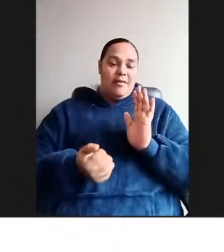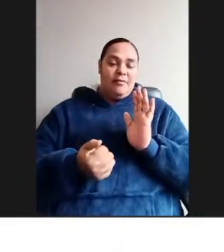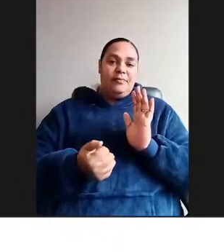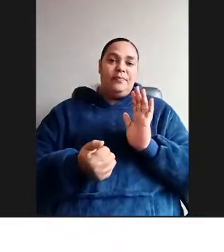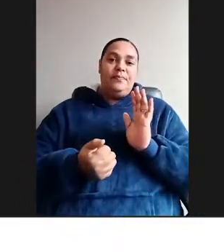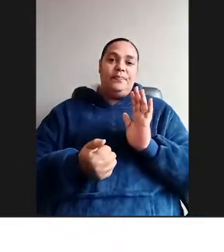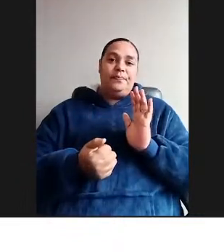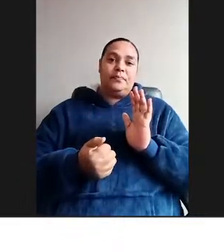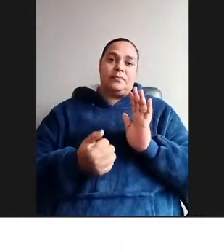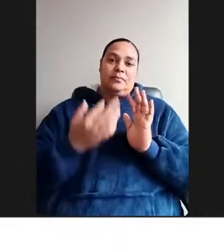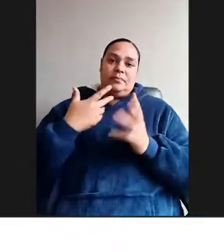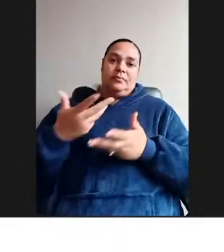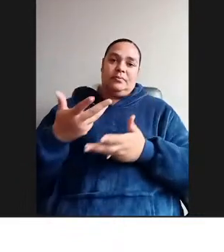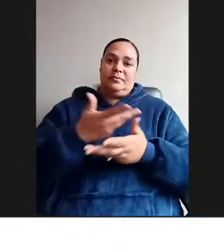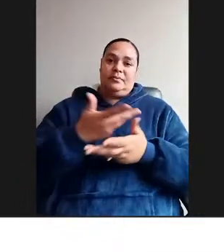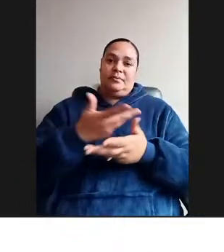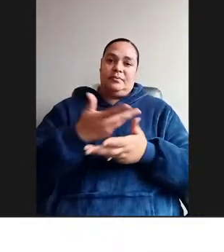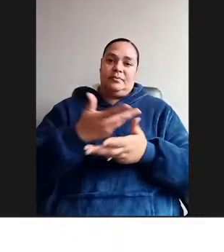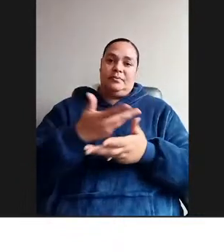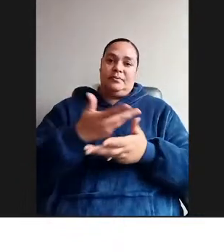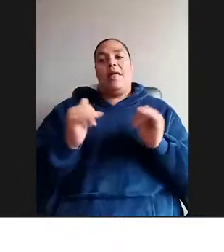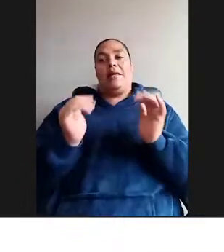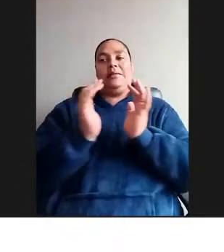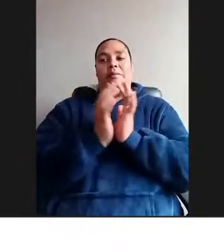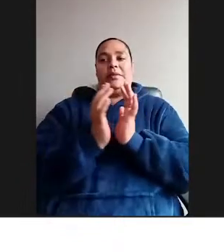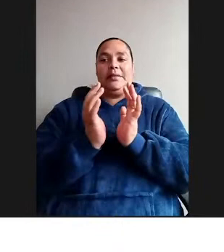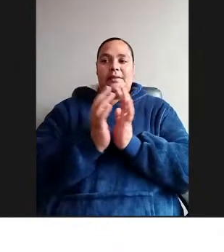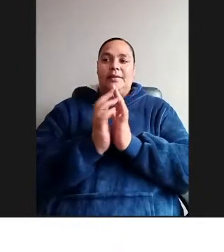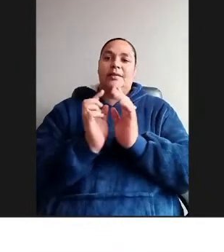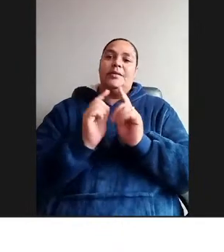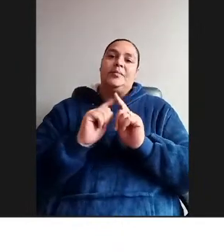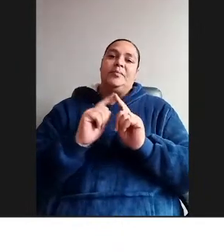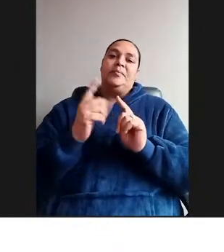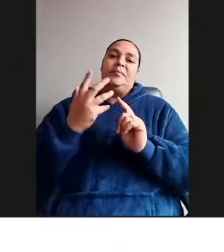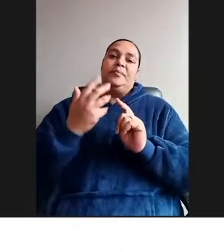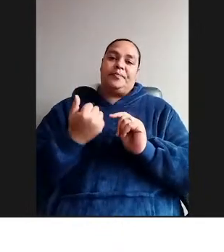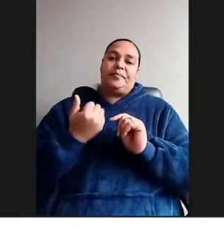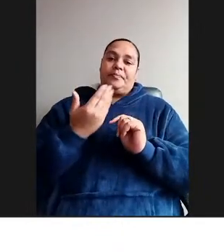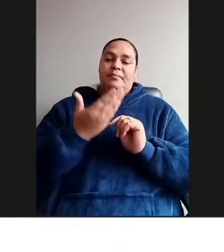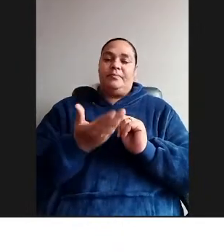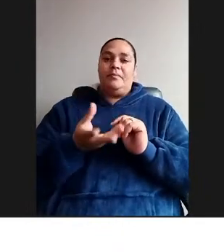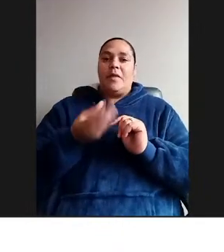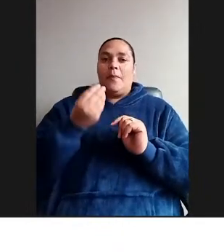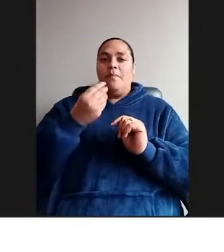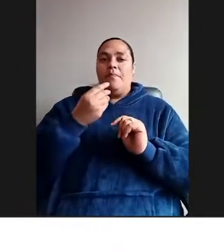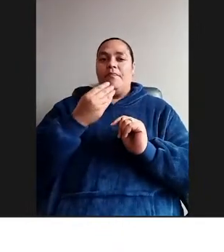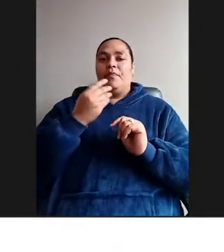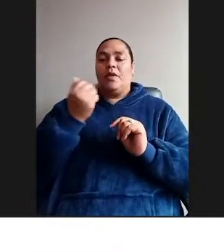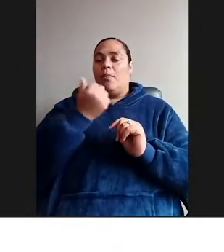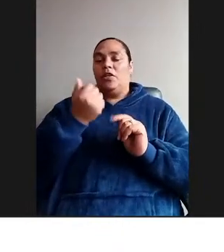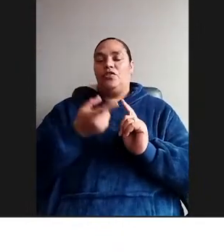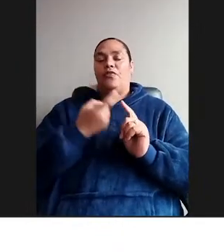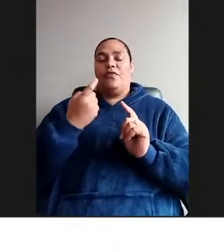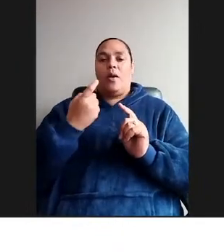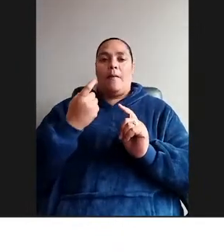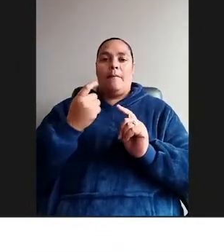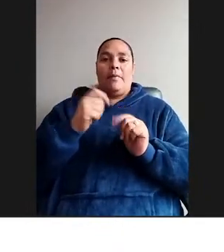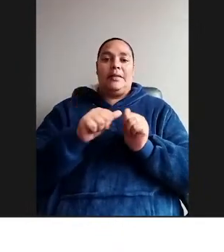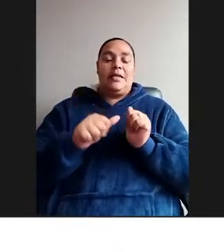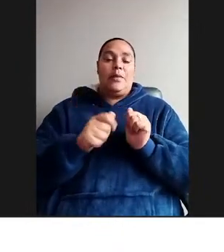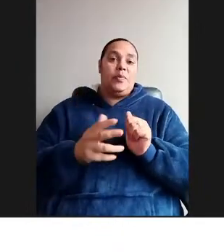virtual meetings. I have tendered the apology of the Deputy Speaker. Are there any other